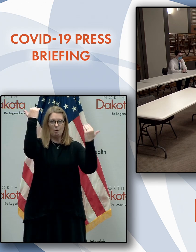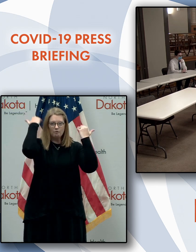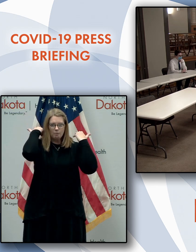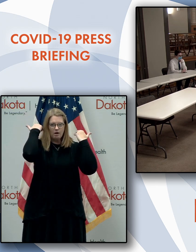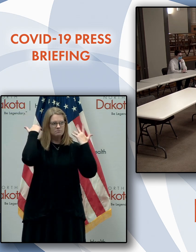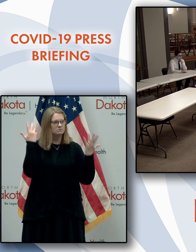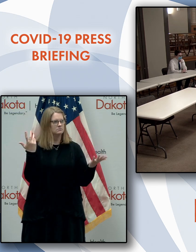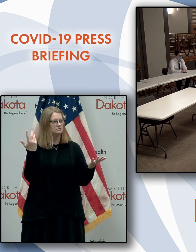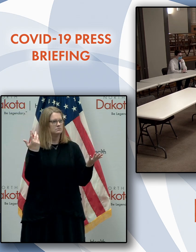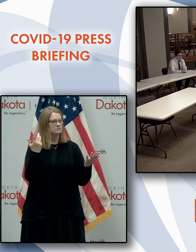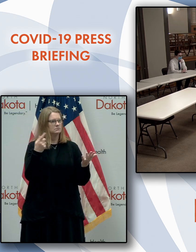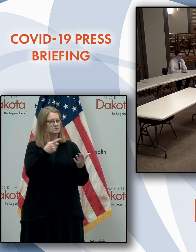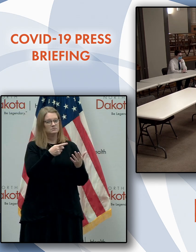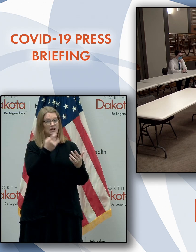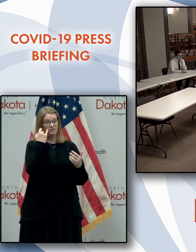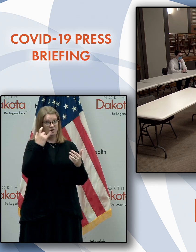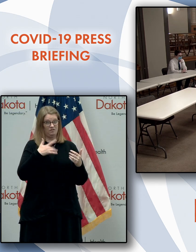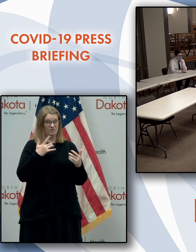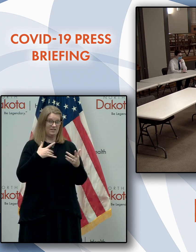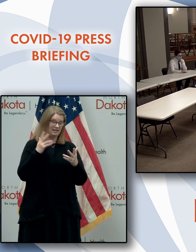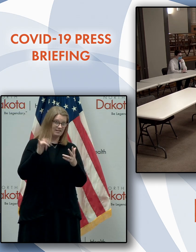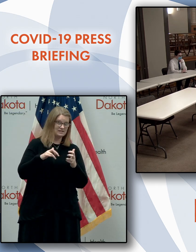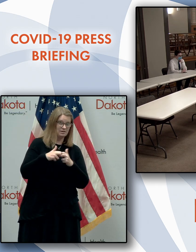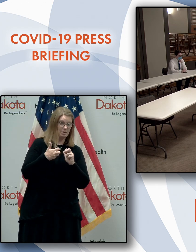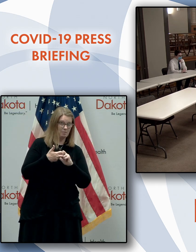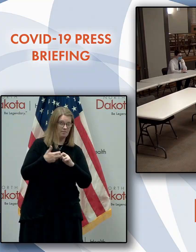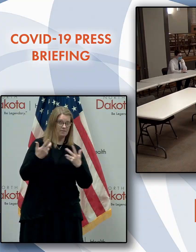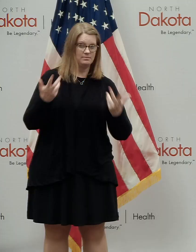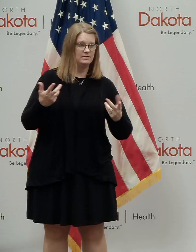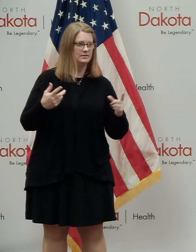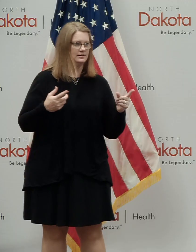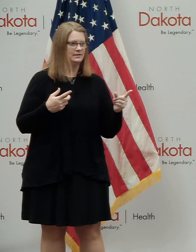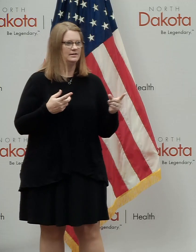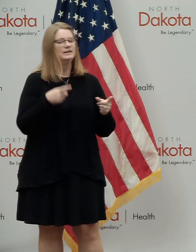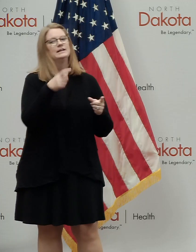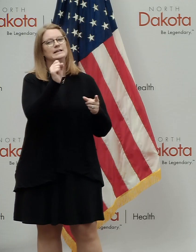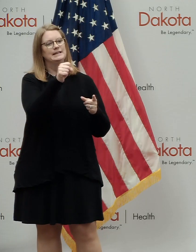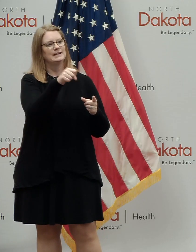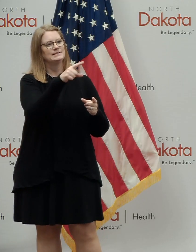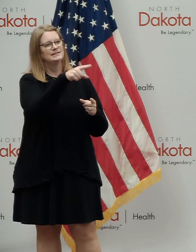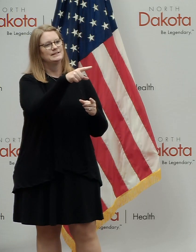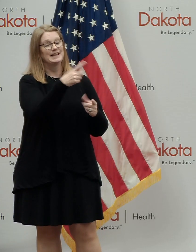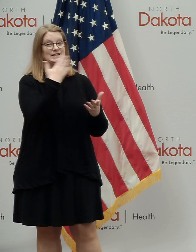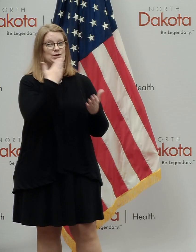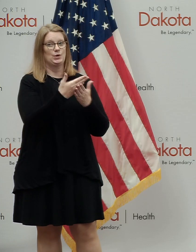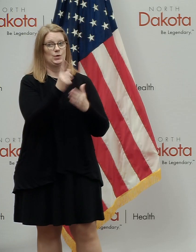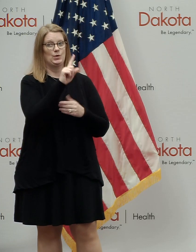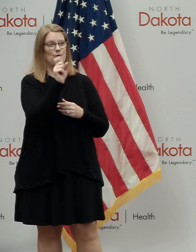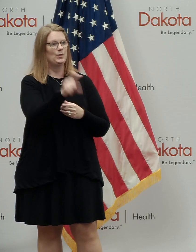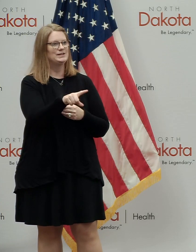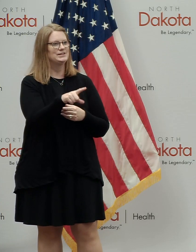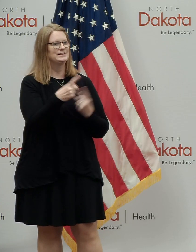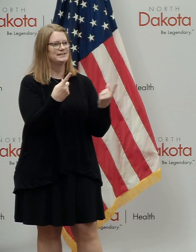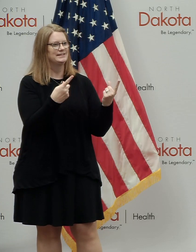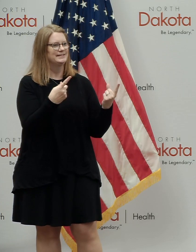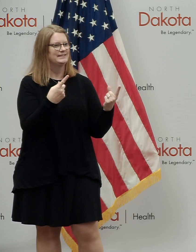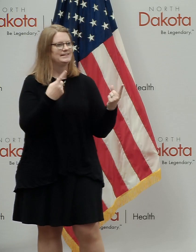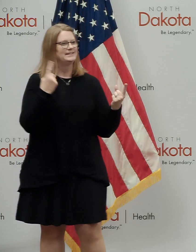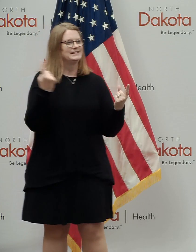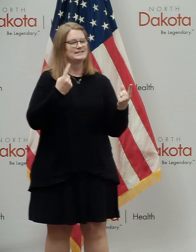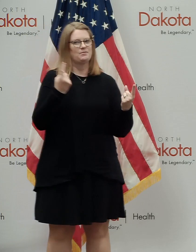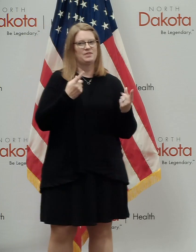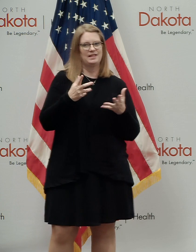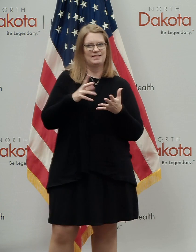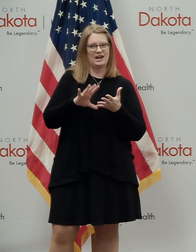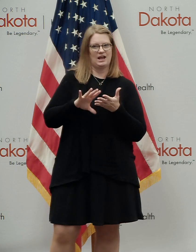wondering if you can speak to that and whether you see that as being an issue. We owe you for that question, Jeremy. That's a good question, and it's something I probably left